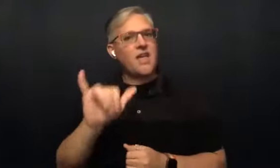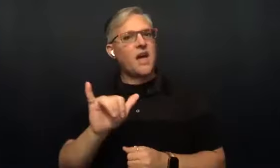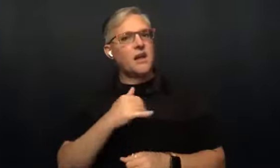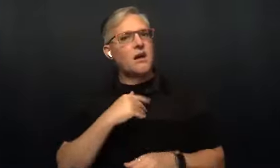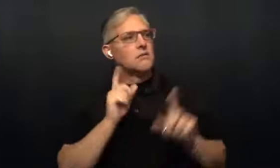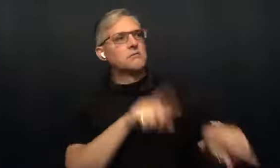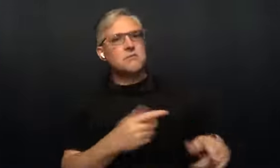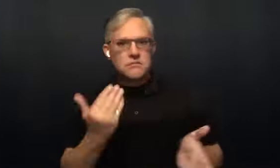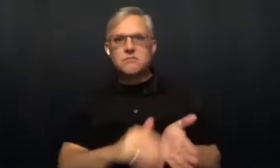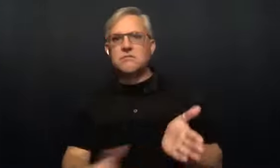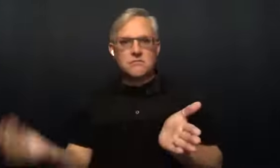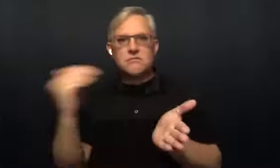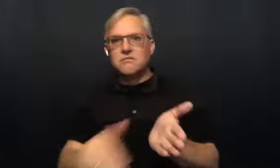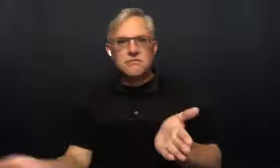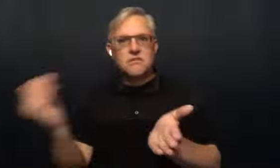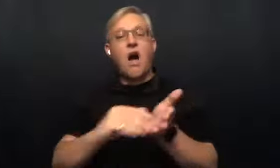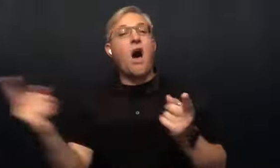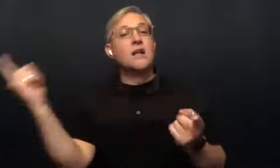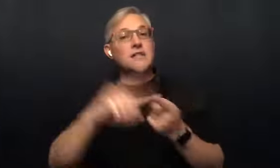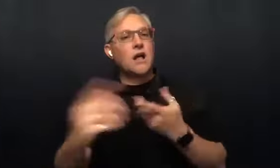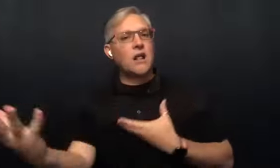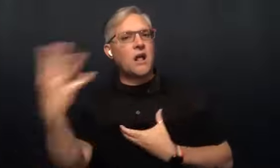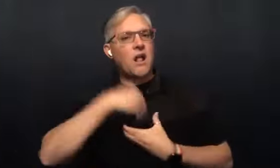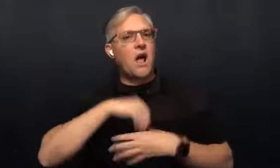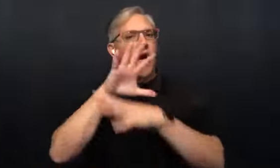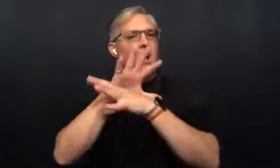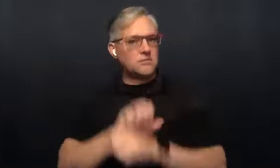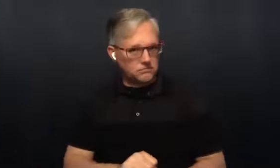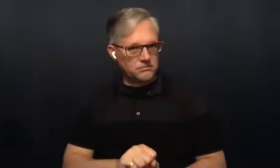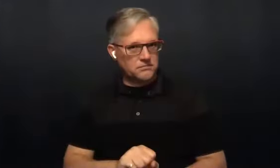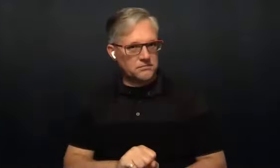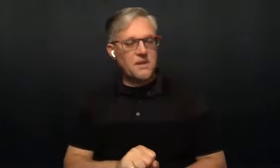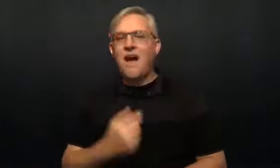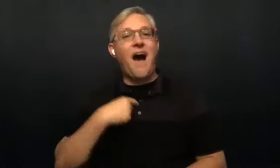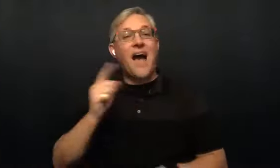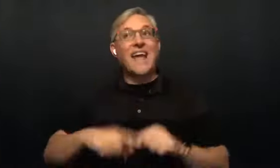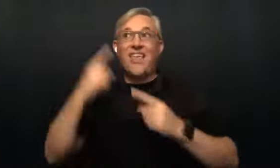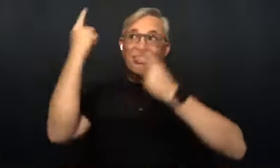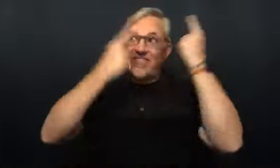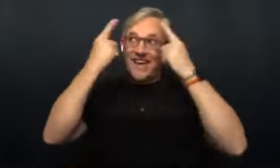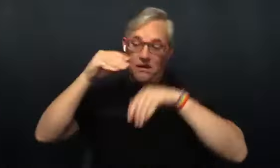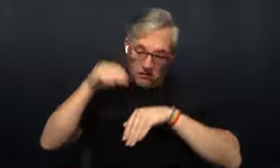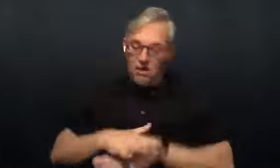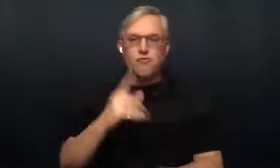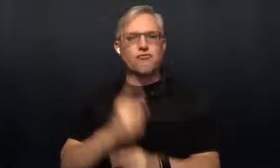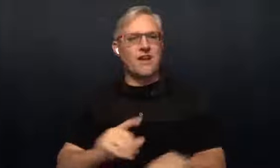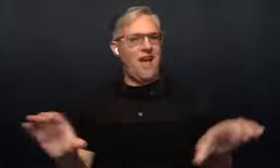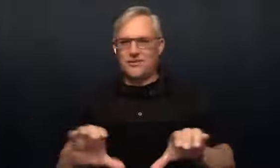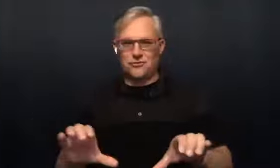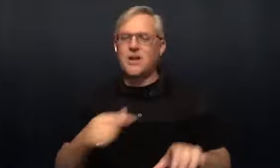can't think my way into right acting. I act my way into right thinking. And every action of love, every time I called her, every kindness